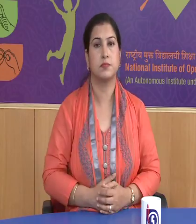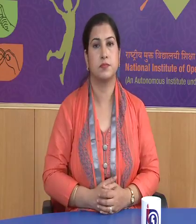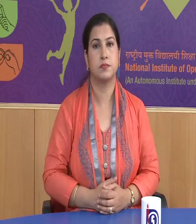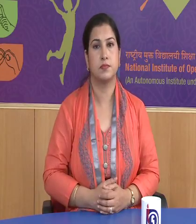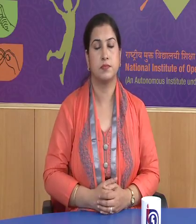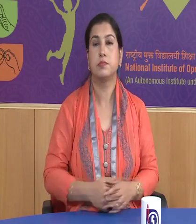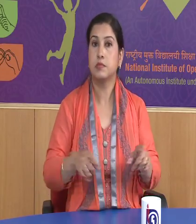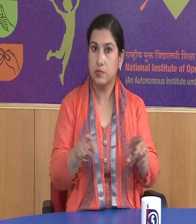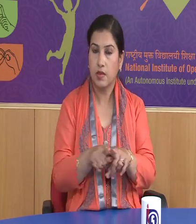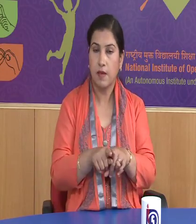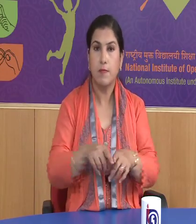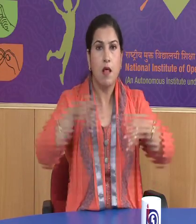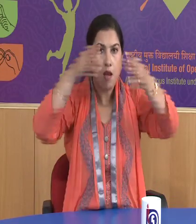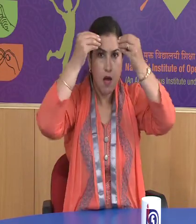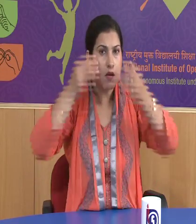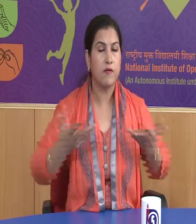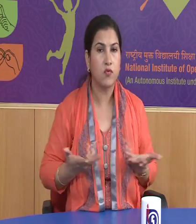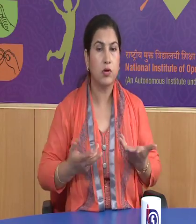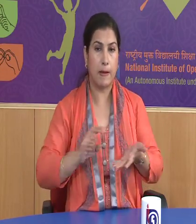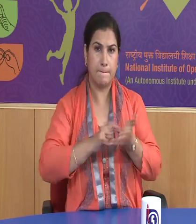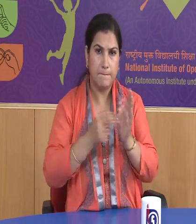We came to know about the meaning of terrorism,